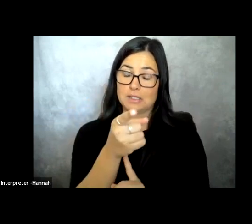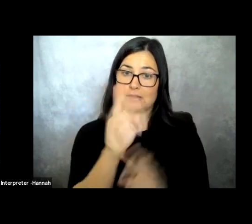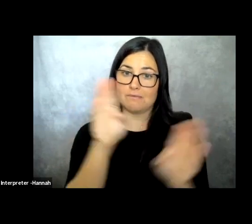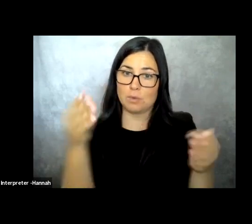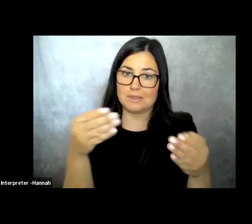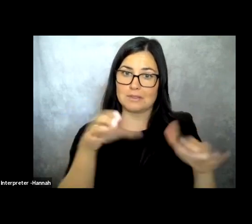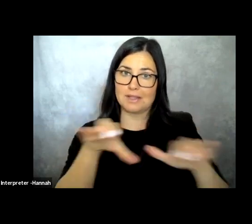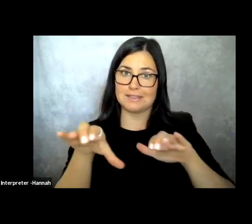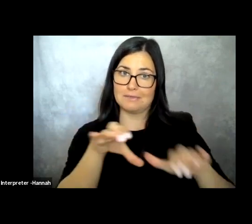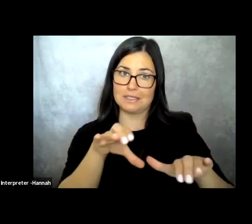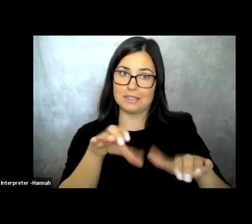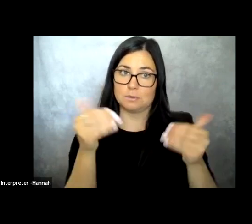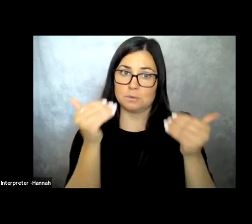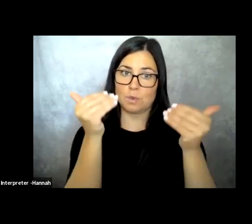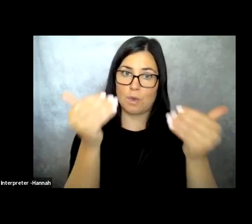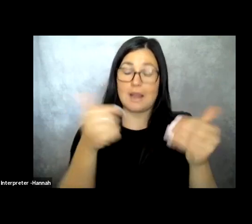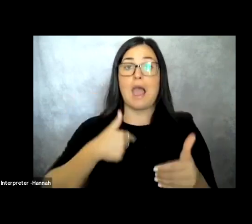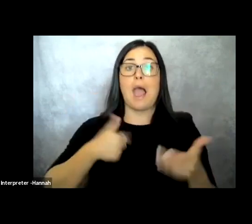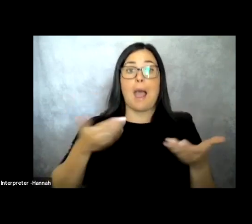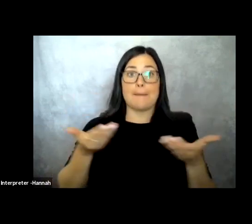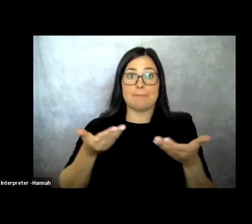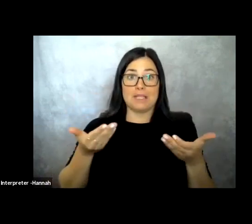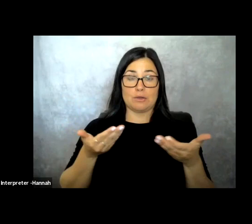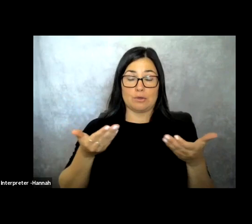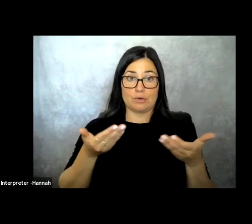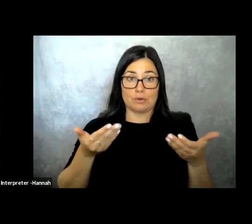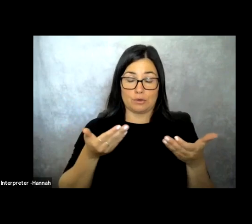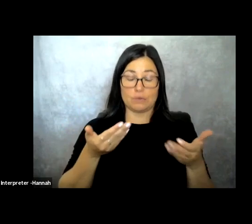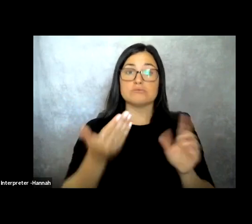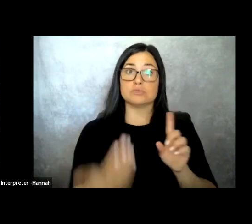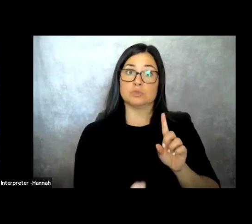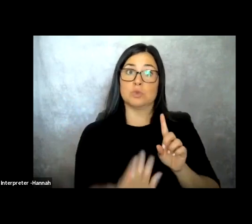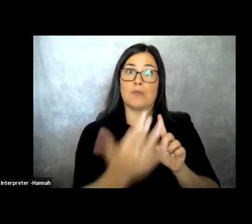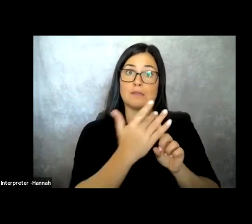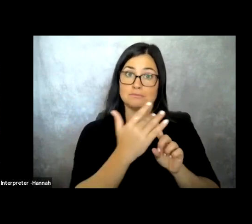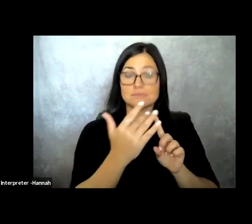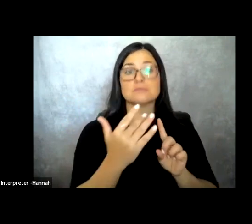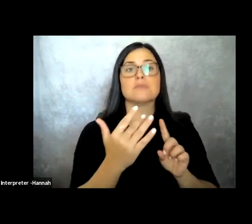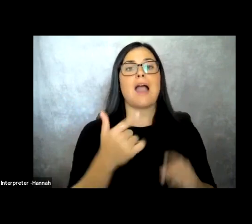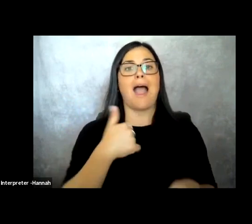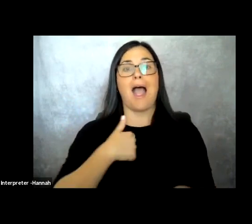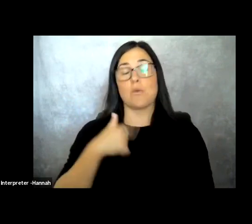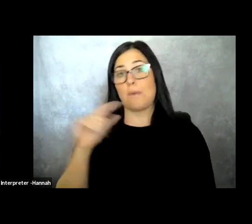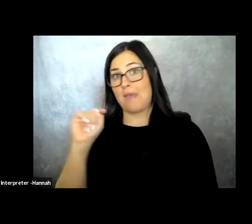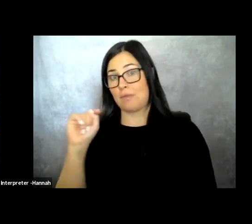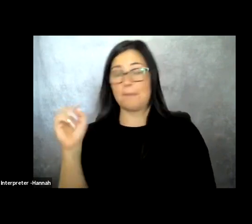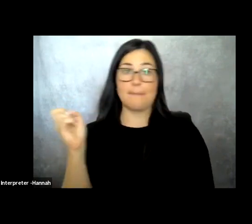I will be here on standby. I am gonna go take a quick bathroom